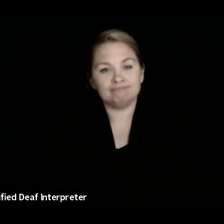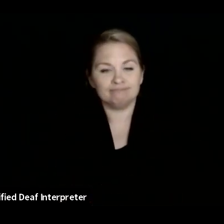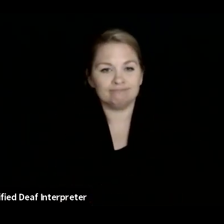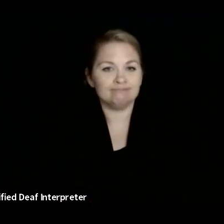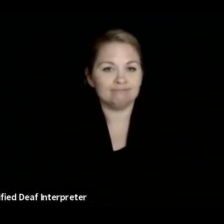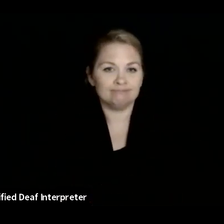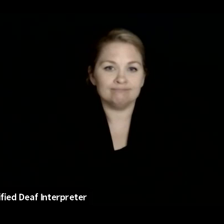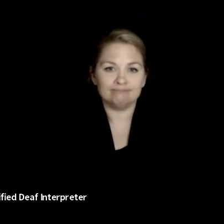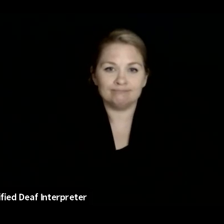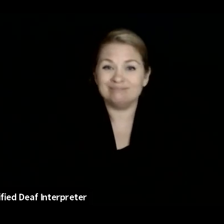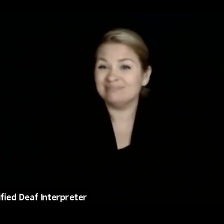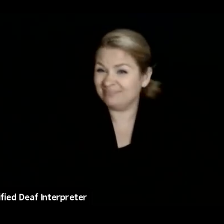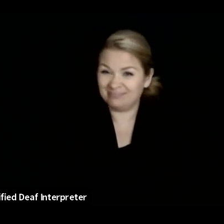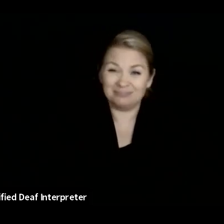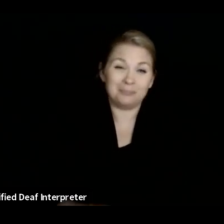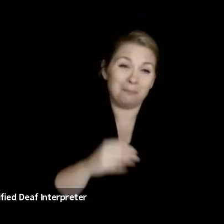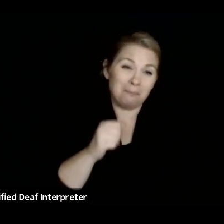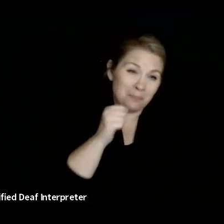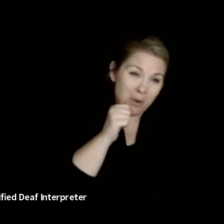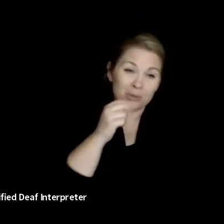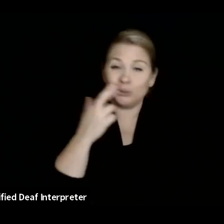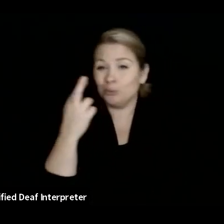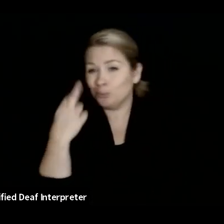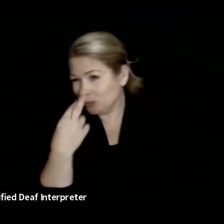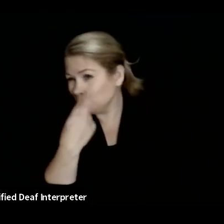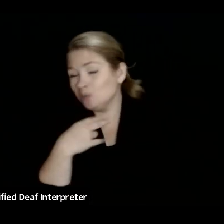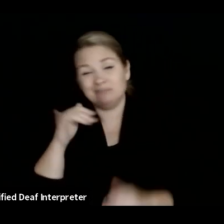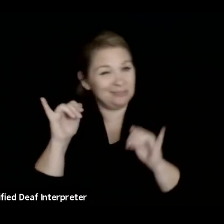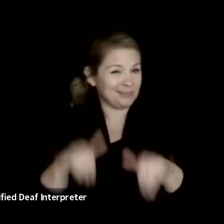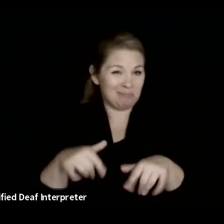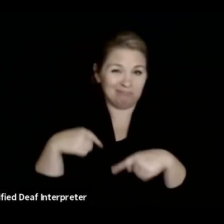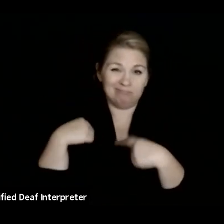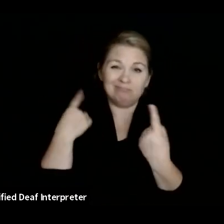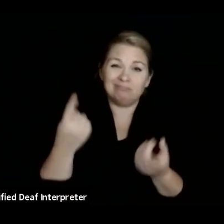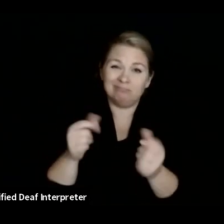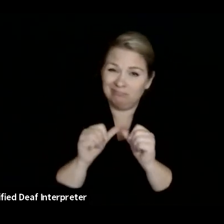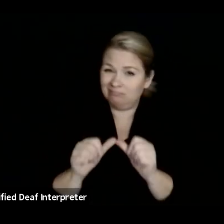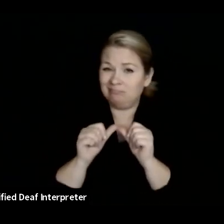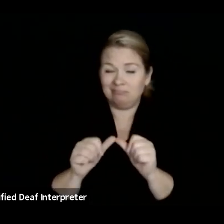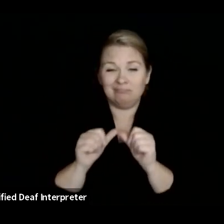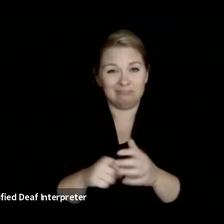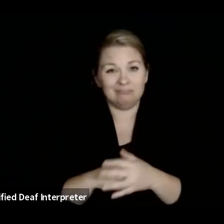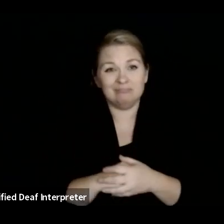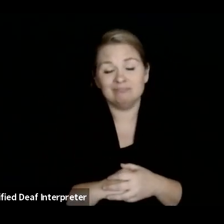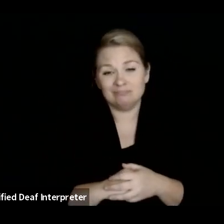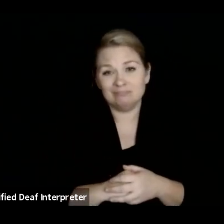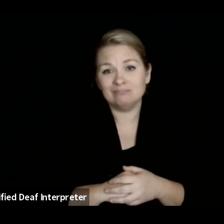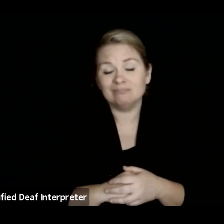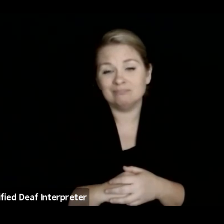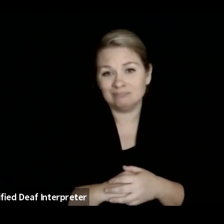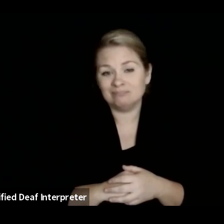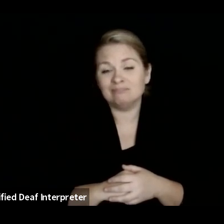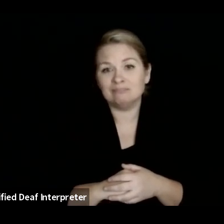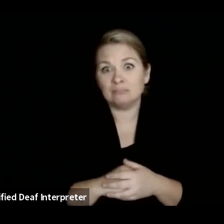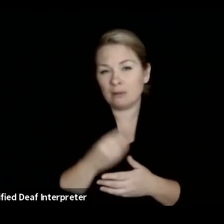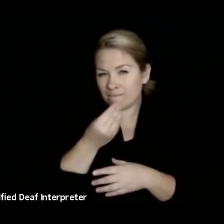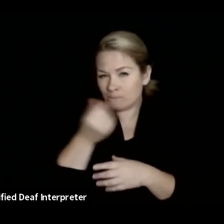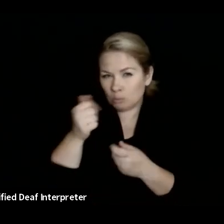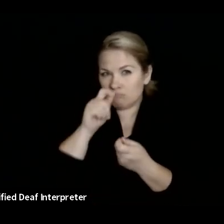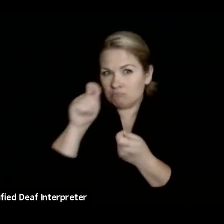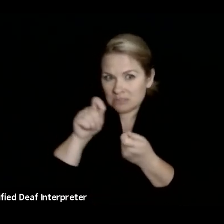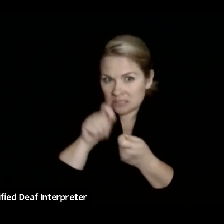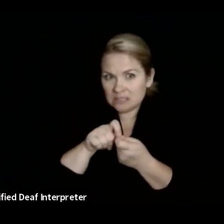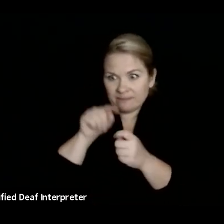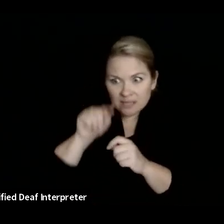restaurants. So certainly the ones that you've heard about, but we've added many more since that time.